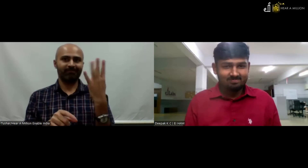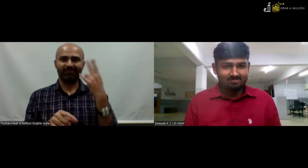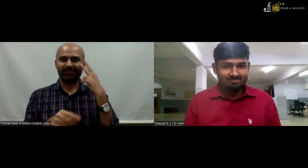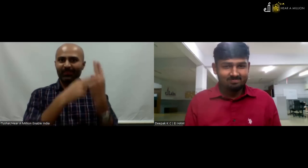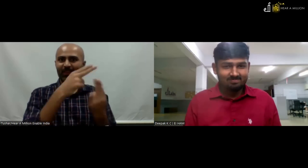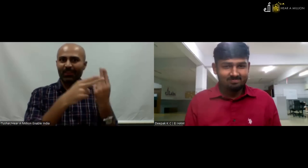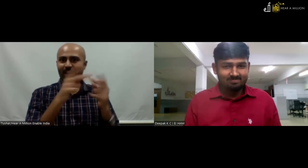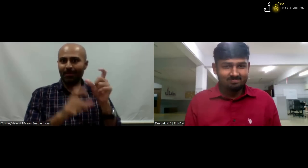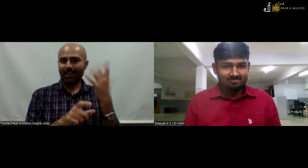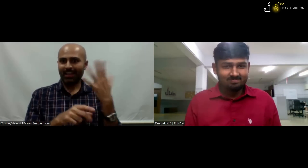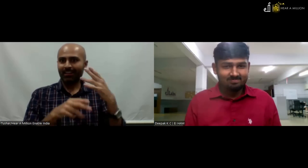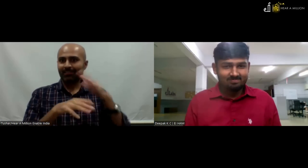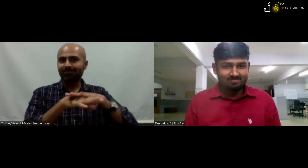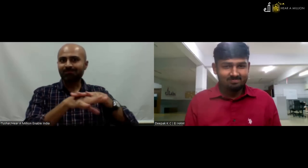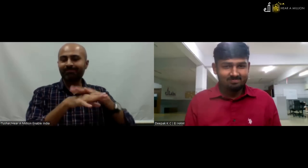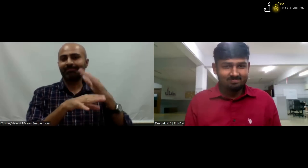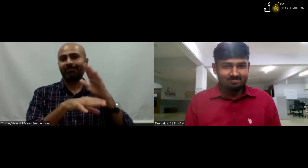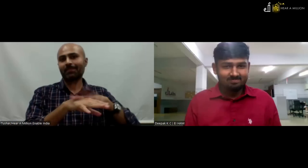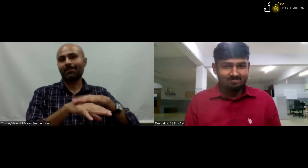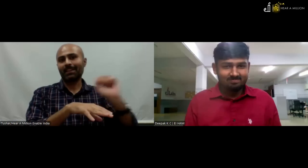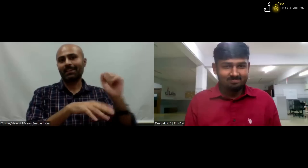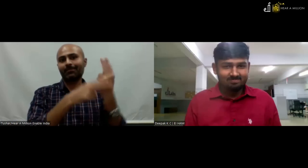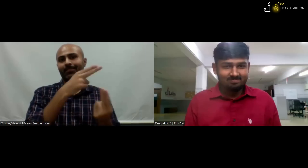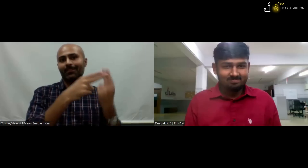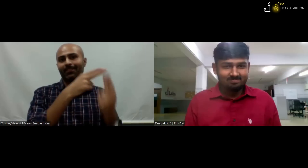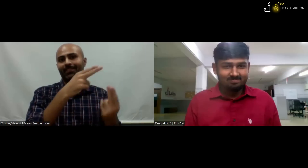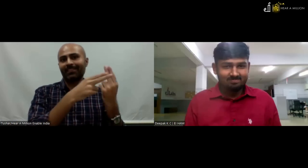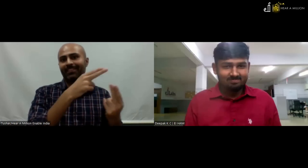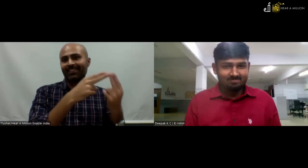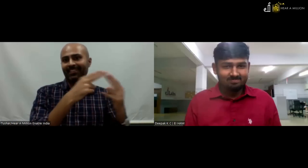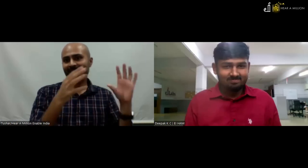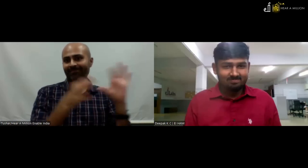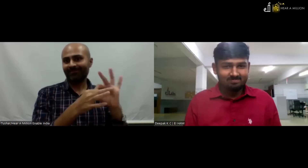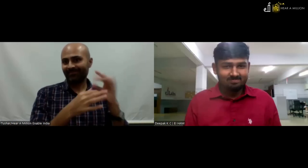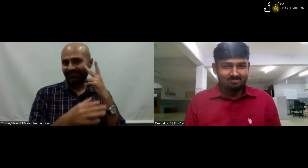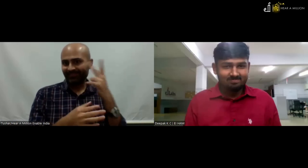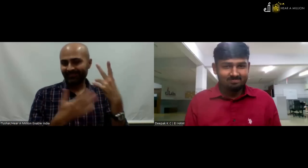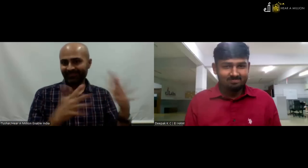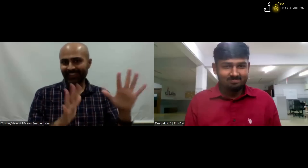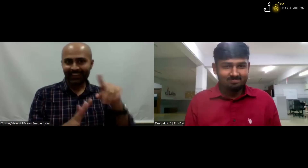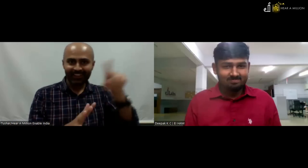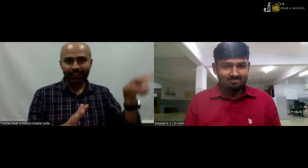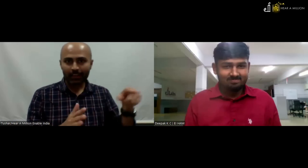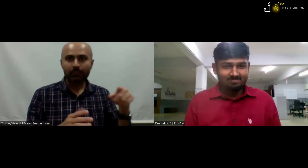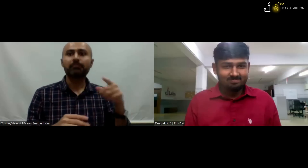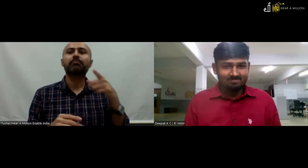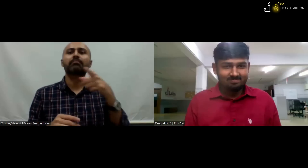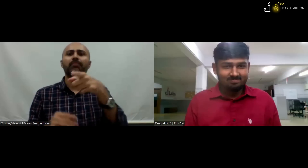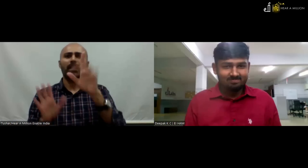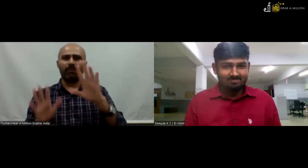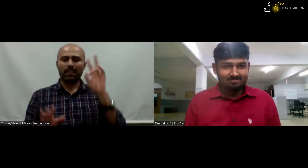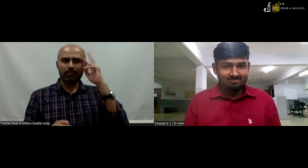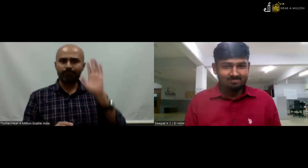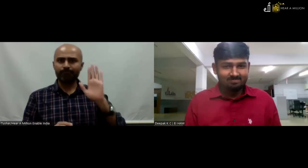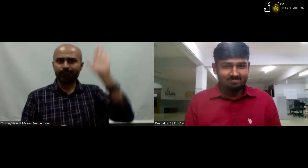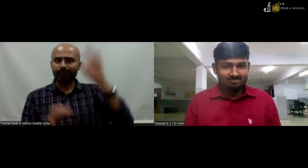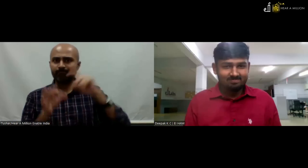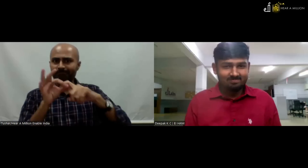Sure. Wow. So we have the panels who shared their